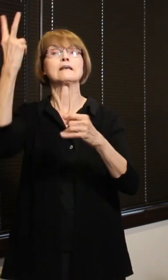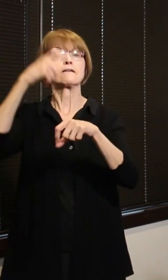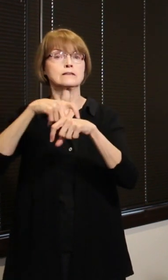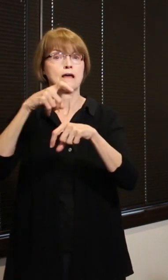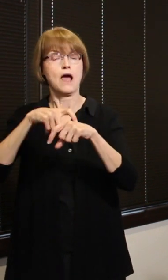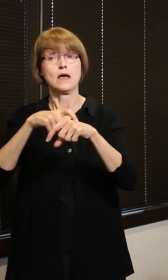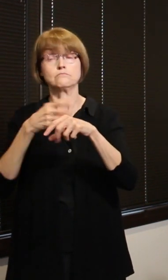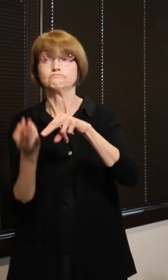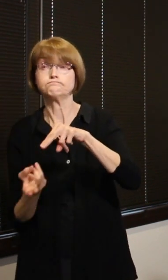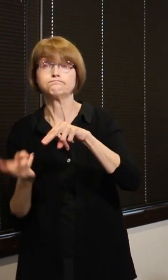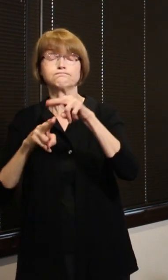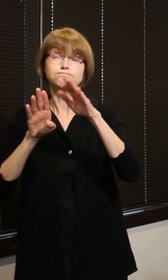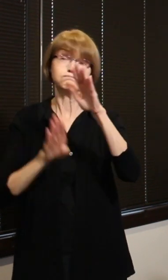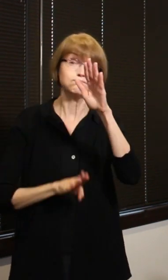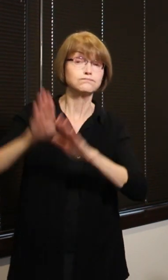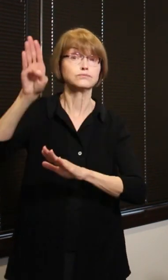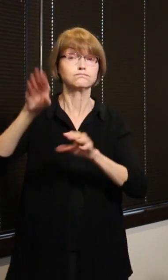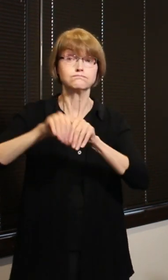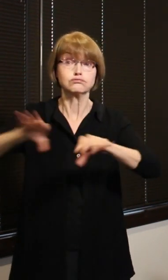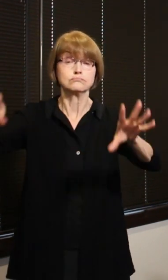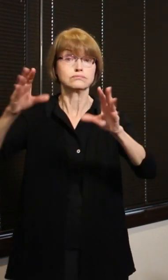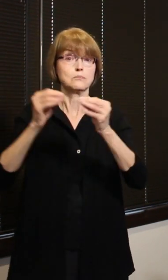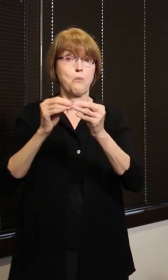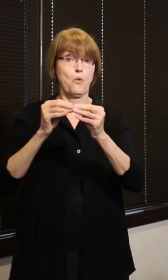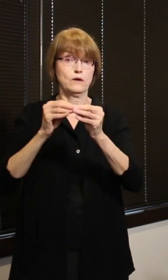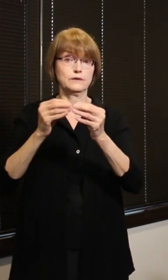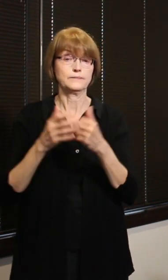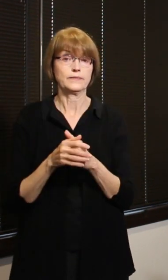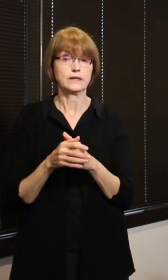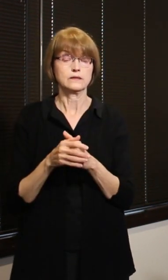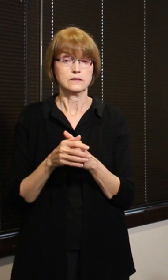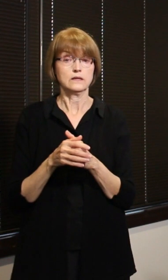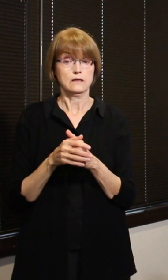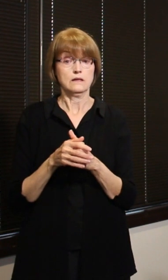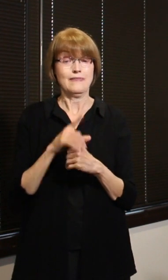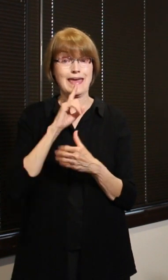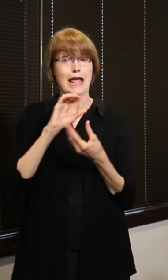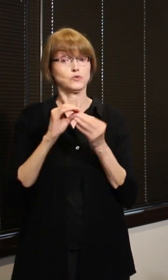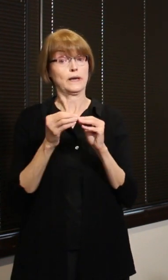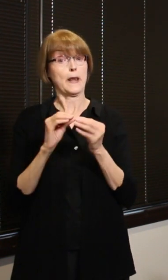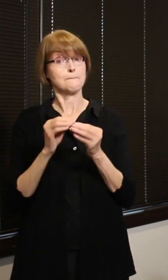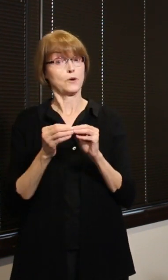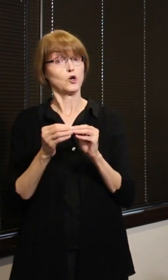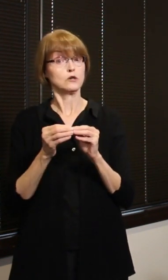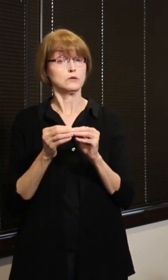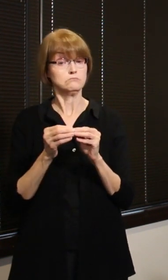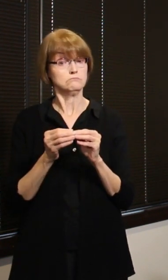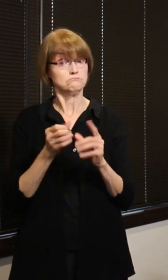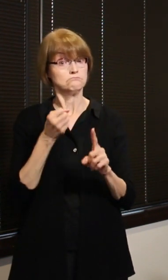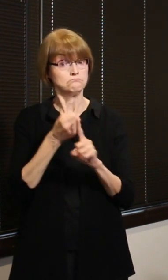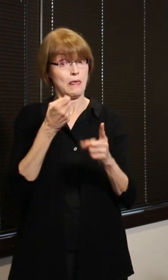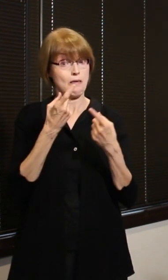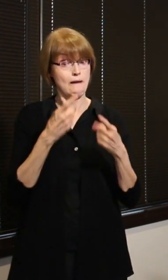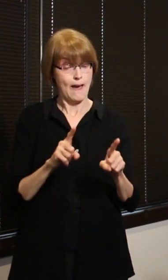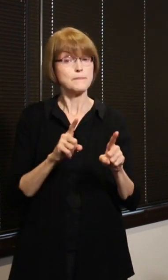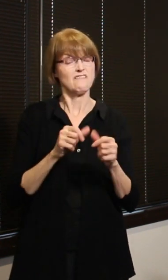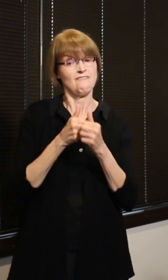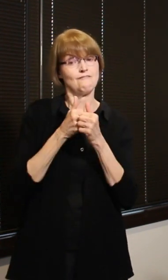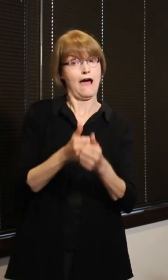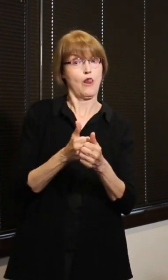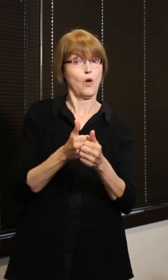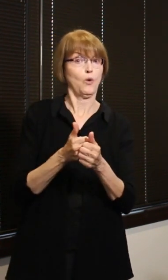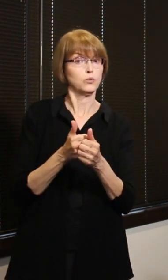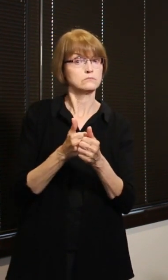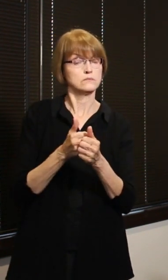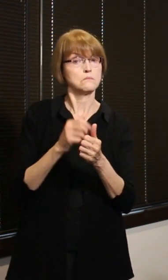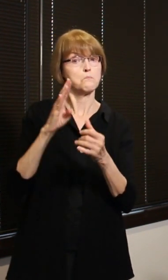transmission. And as we've said before, our actual cases have followed along our model pretty closely. However, they seem